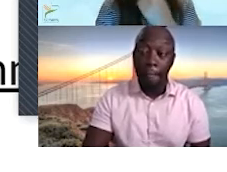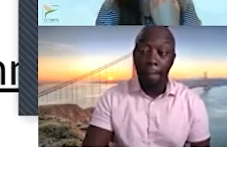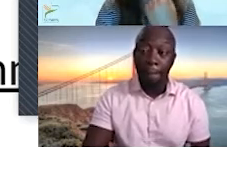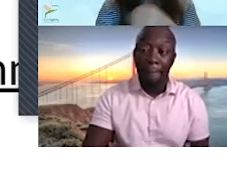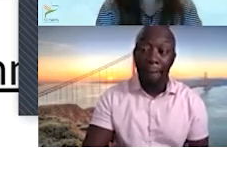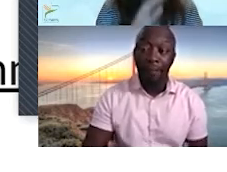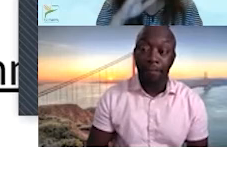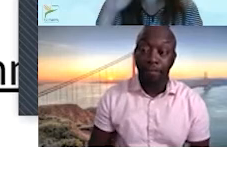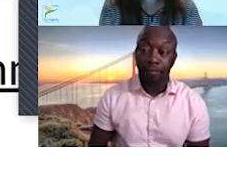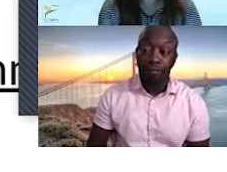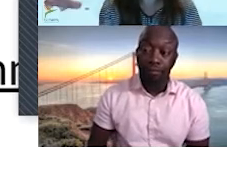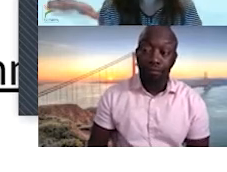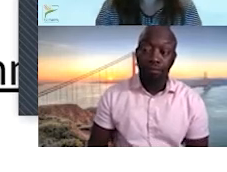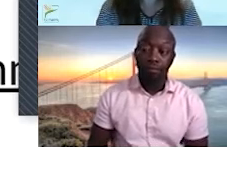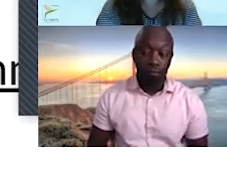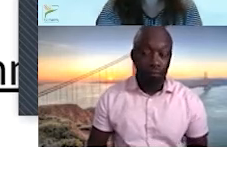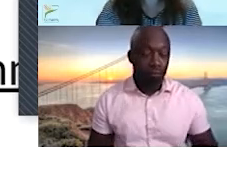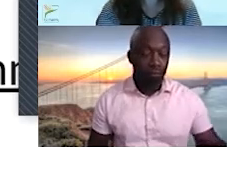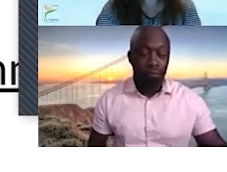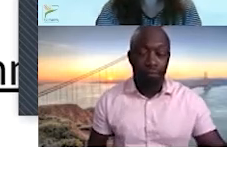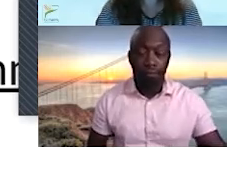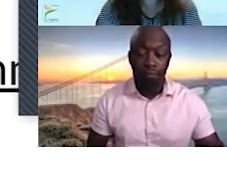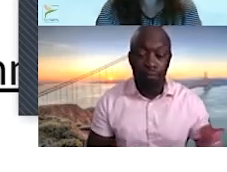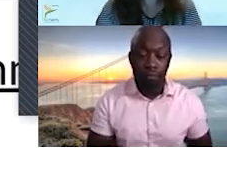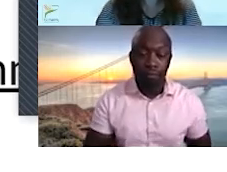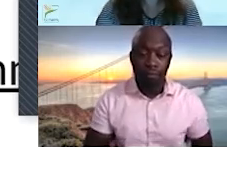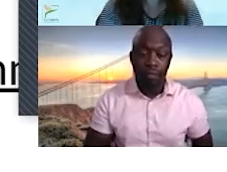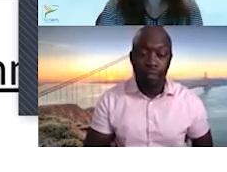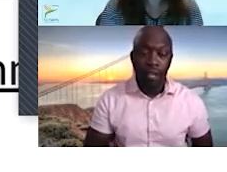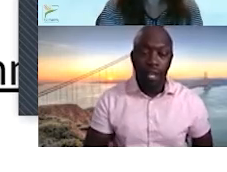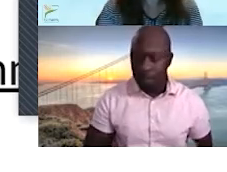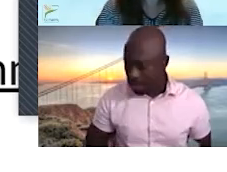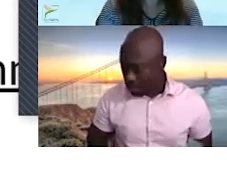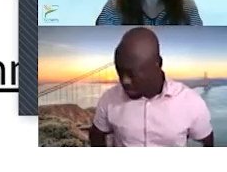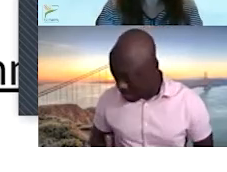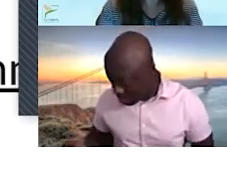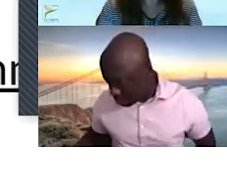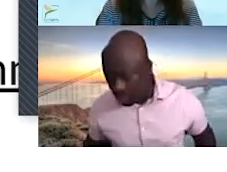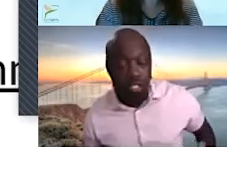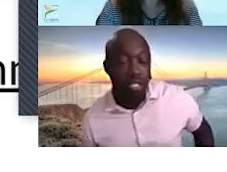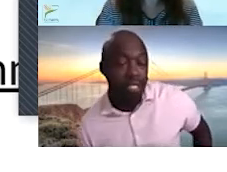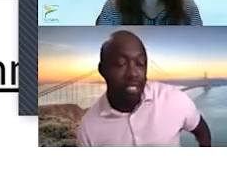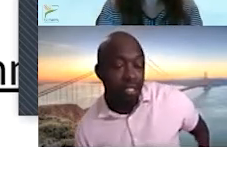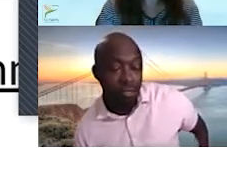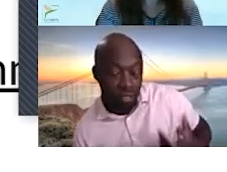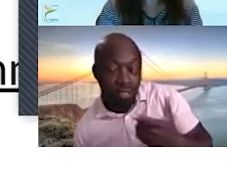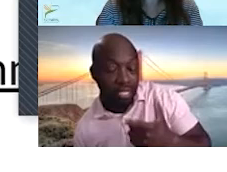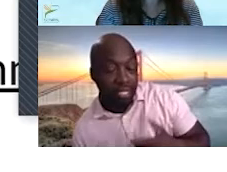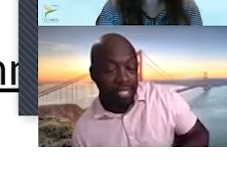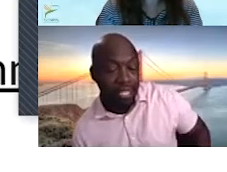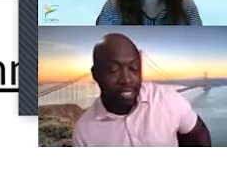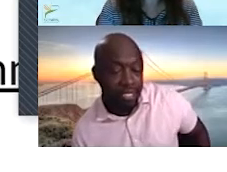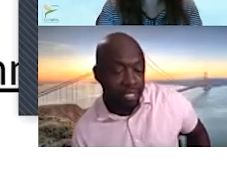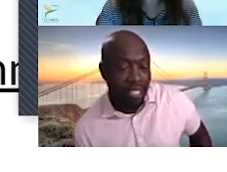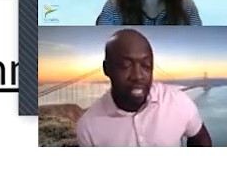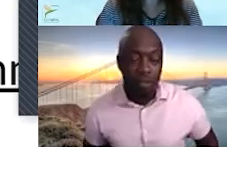with one of them, or that they should wait until the 7-month mark to do any sign? I would, since let's say I like